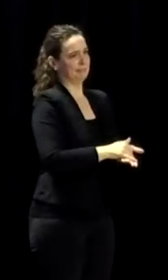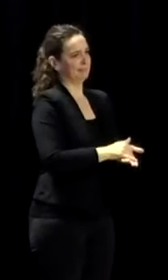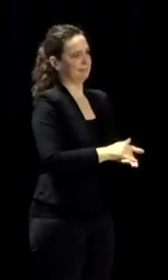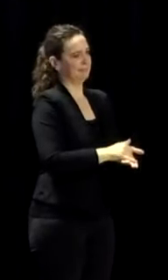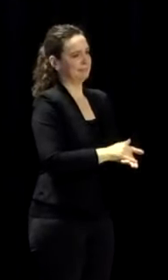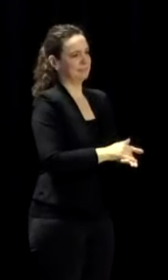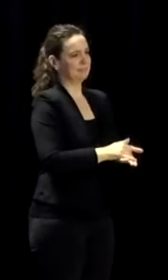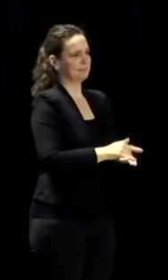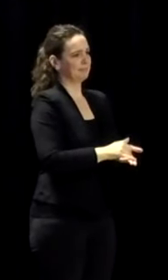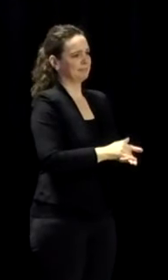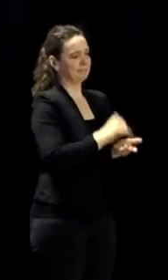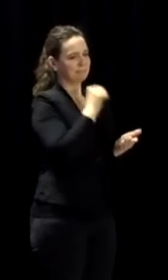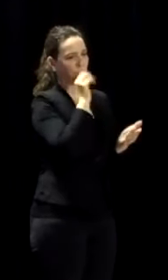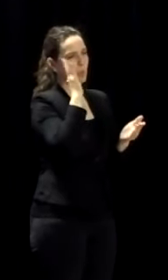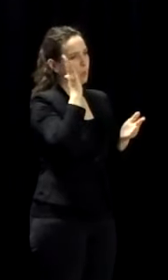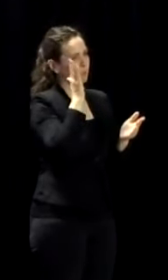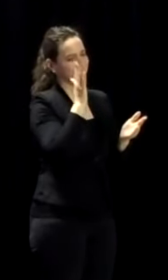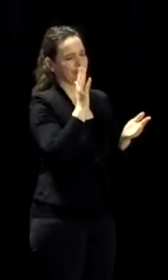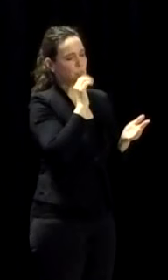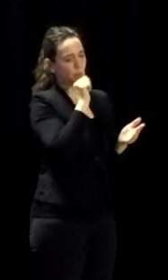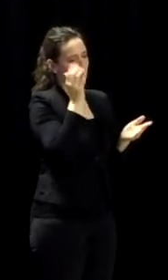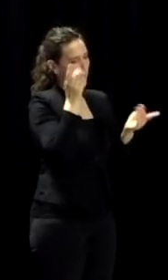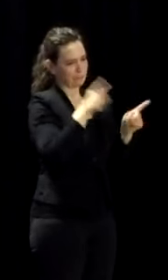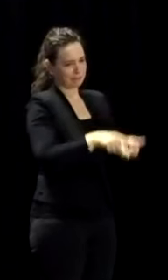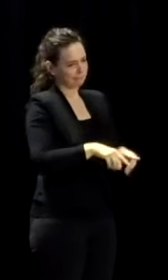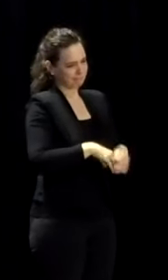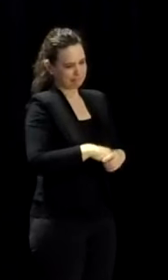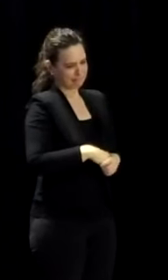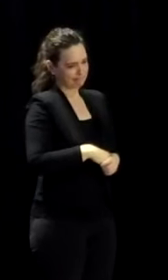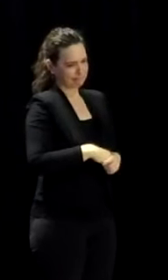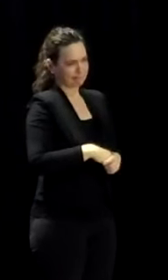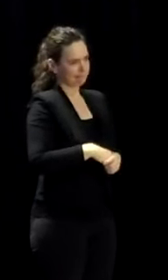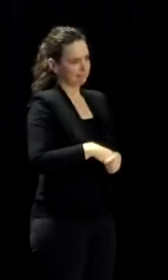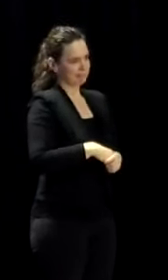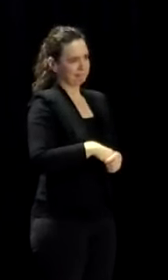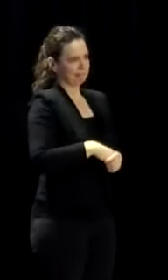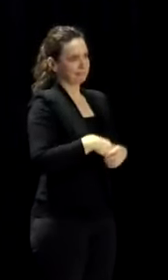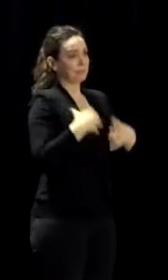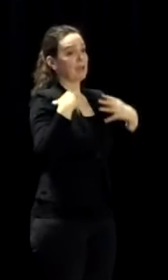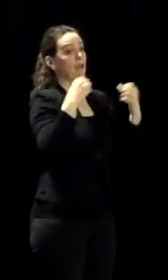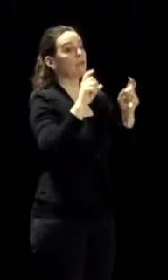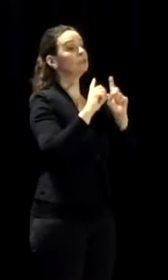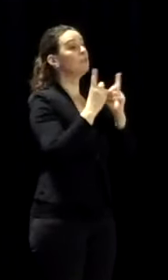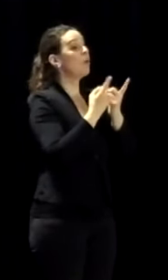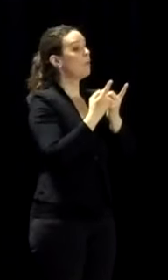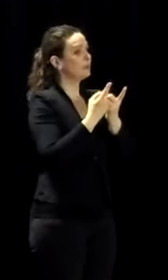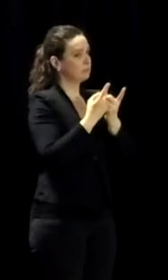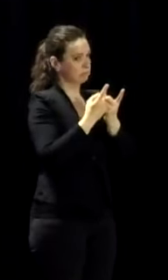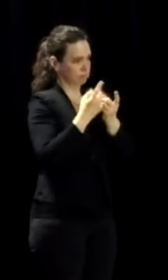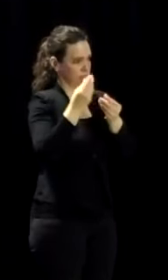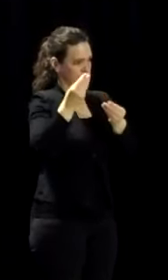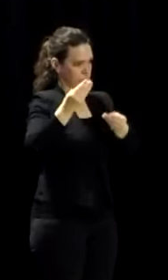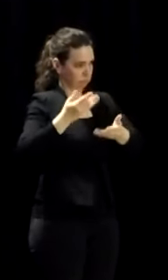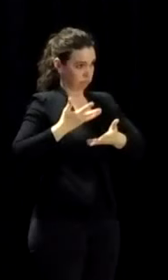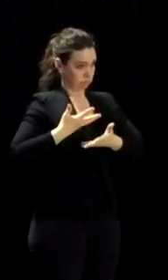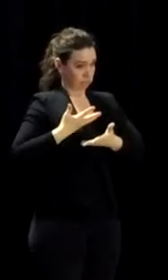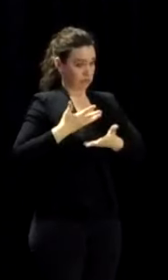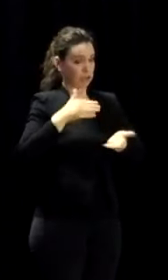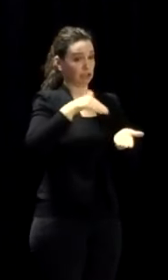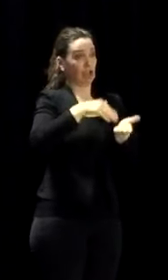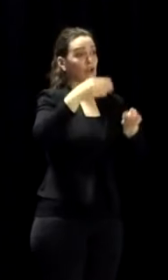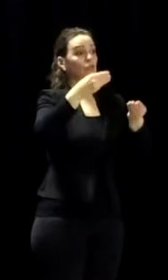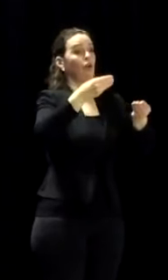reality. The reality is that the health department has guidance, the primary care physicians have guidance, and